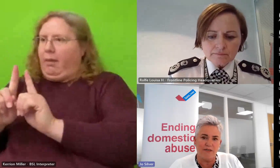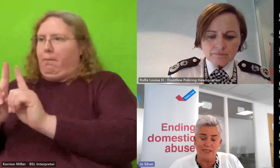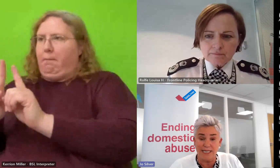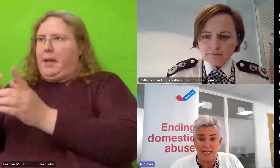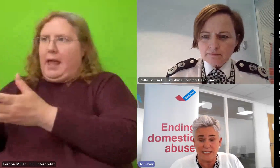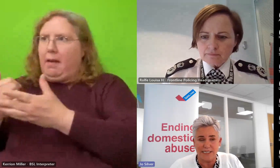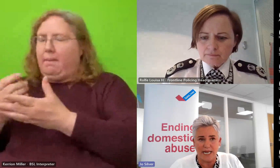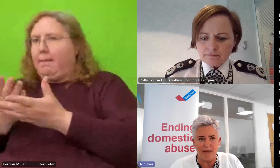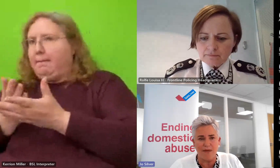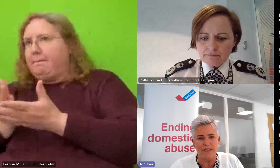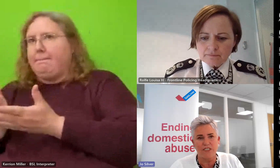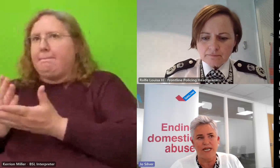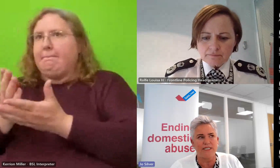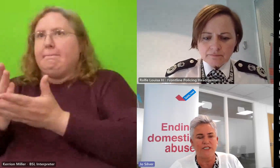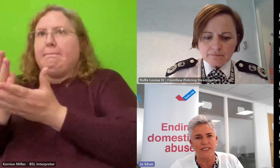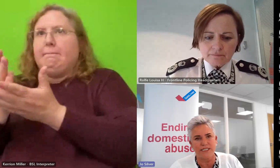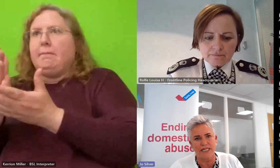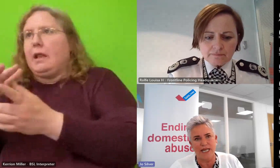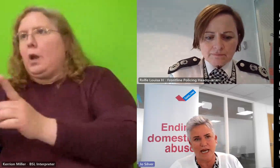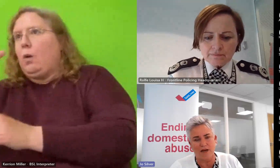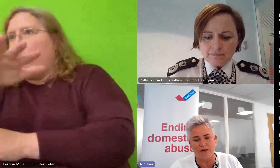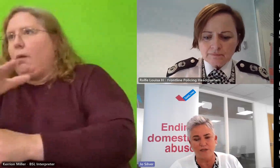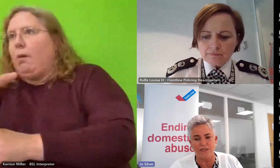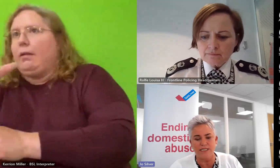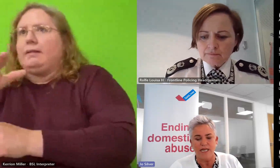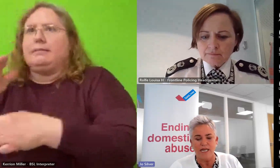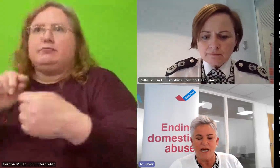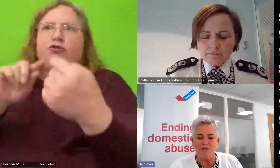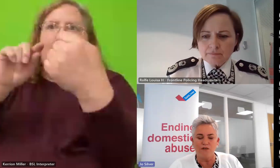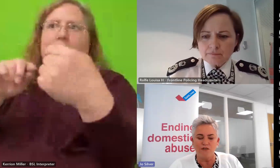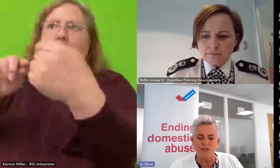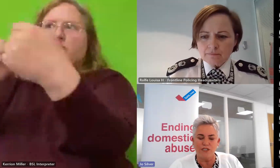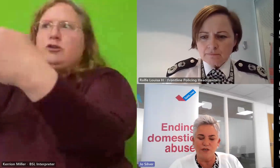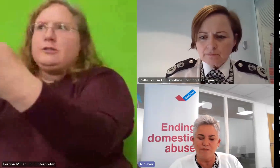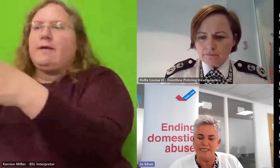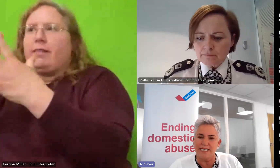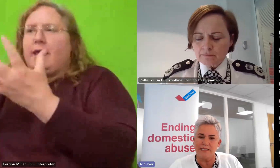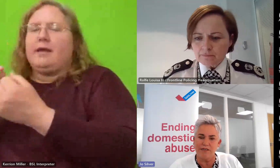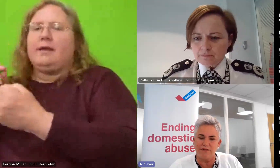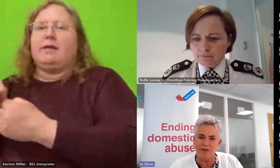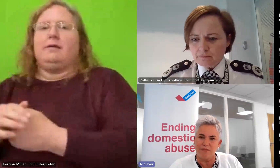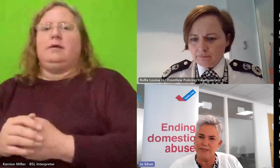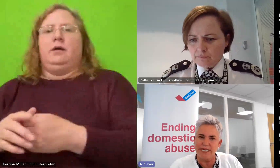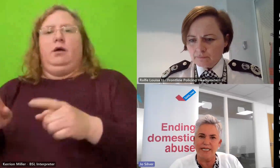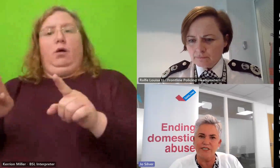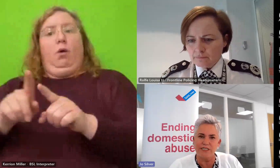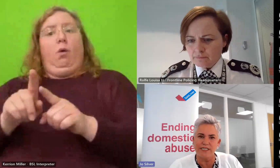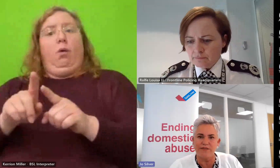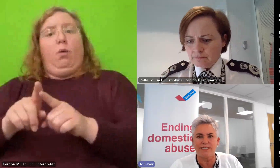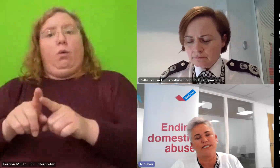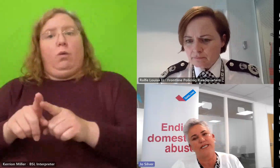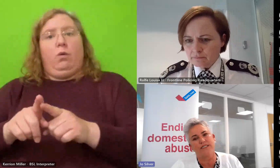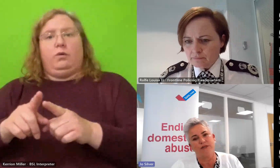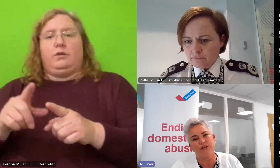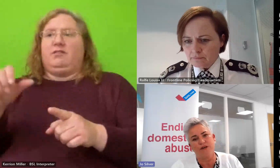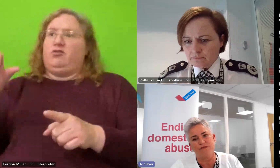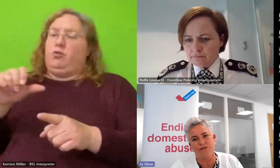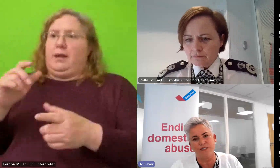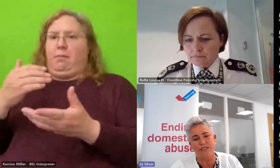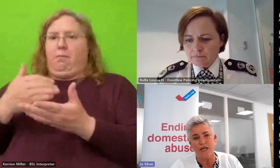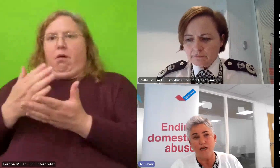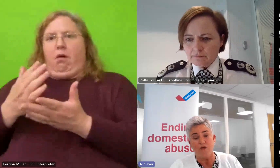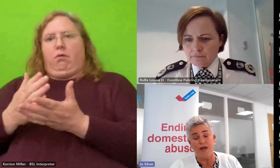the local landscape and the challenges that that holds, and also be centre of a multi-agency risk